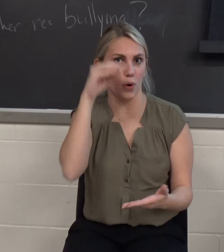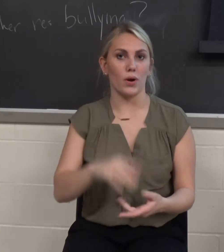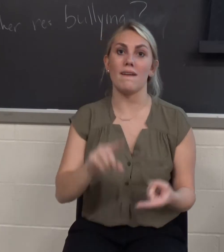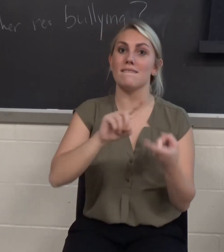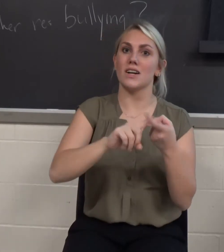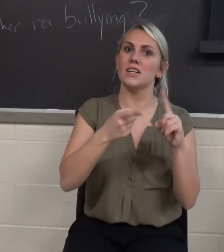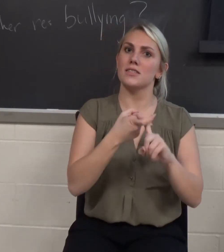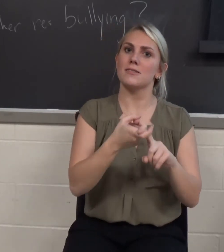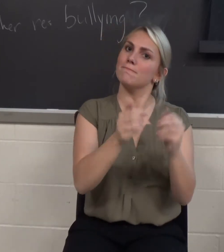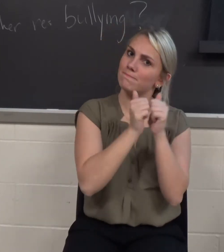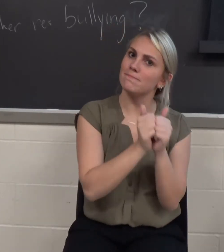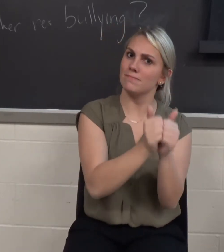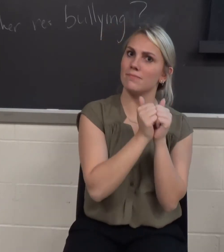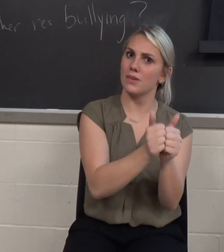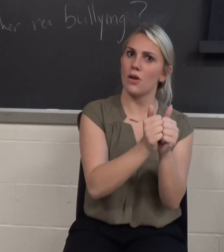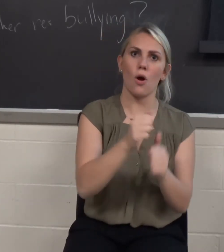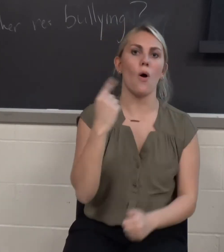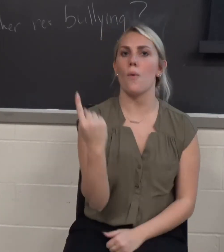through thick and thin.